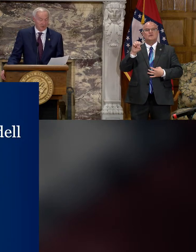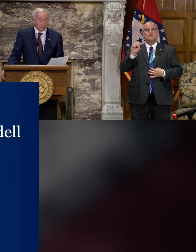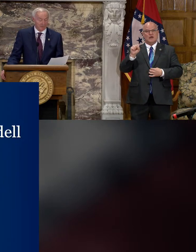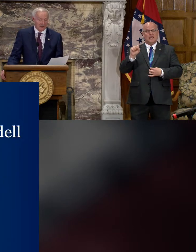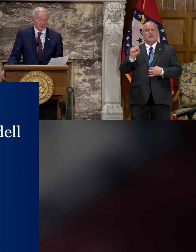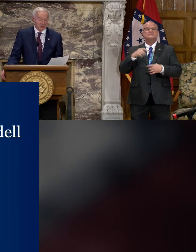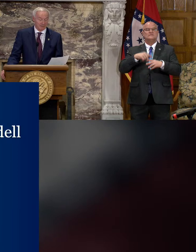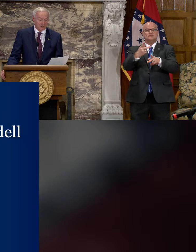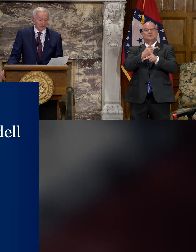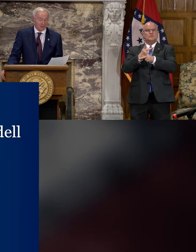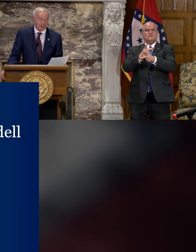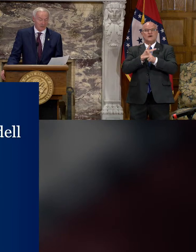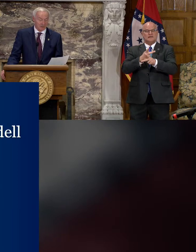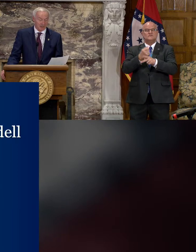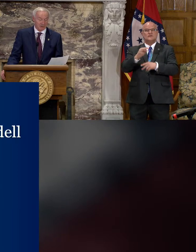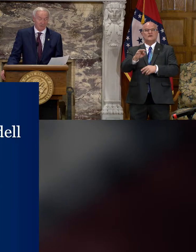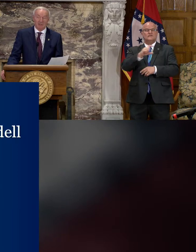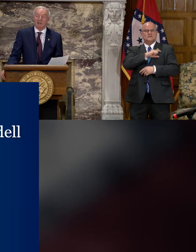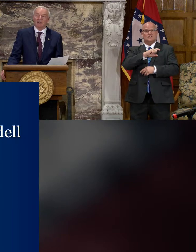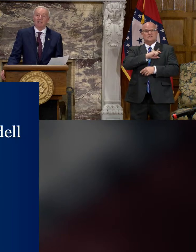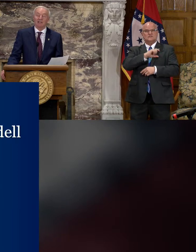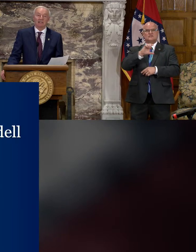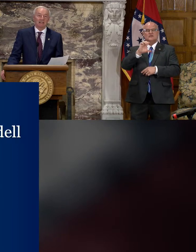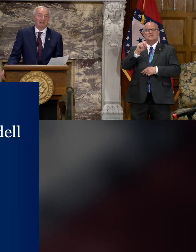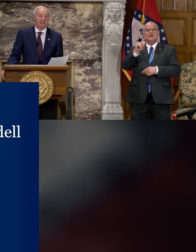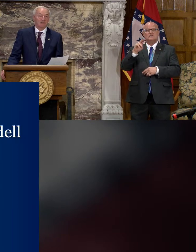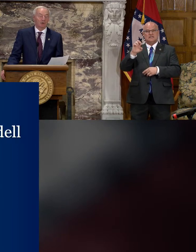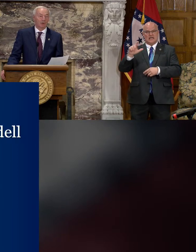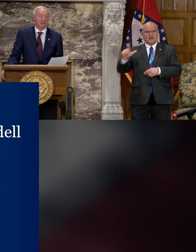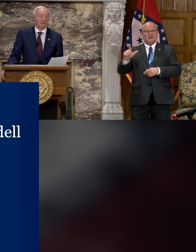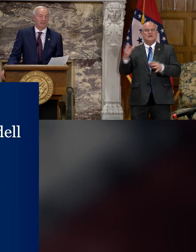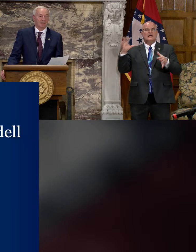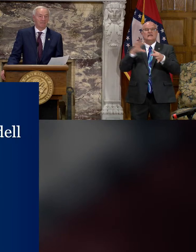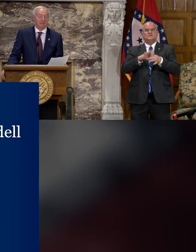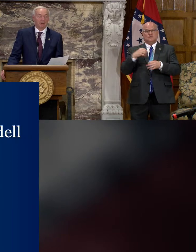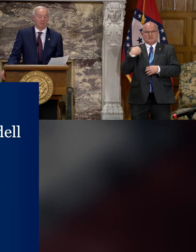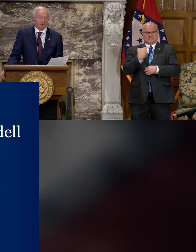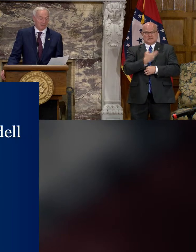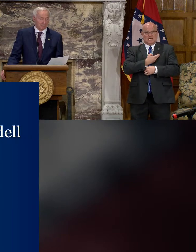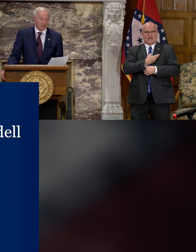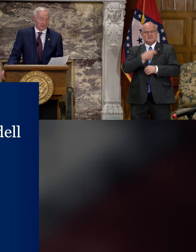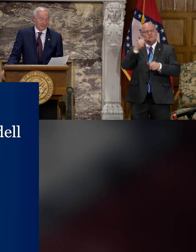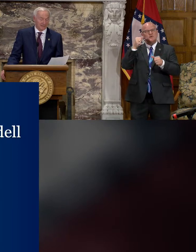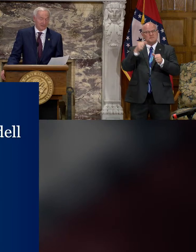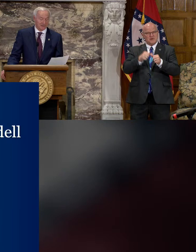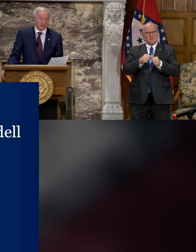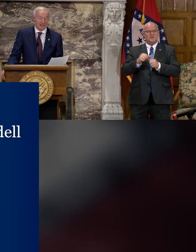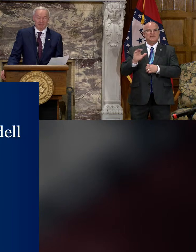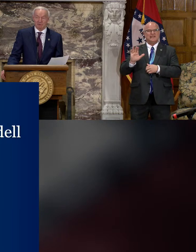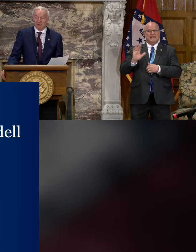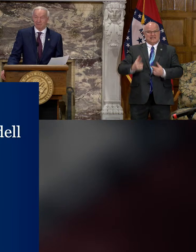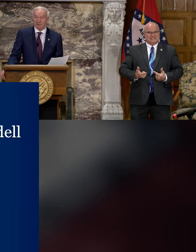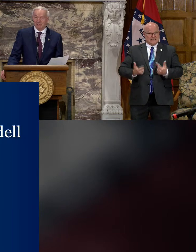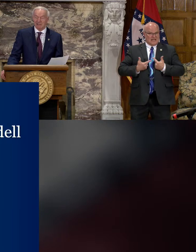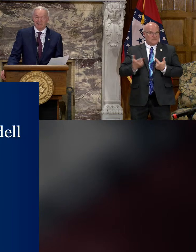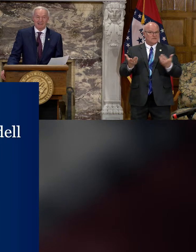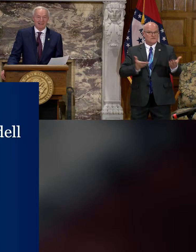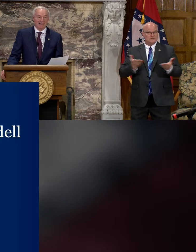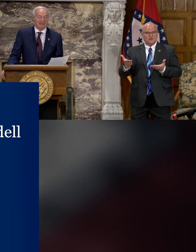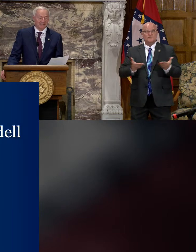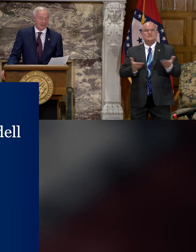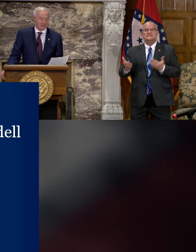the supervisor of Sergeant Joshua Cadell, and he joins in remembering his life of